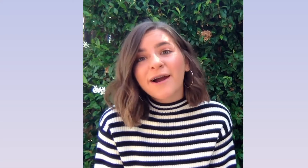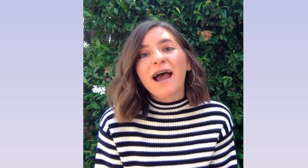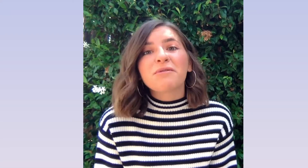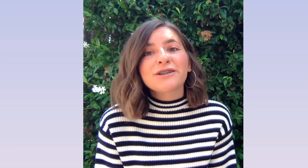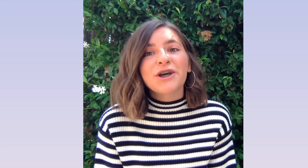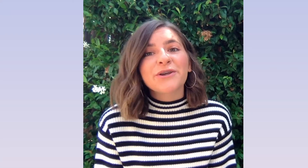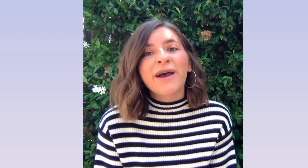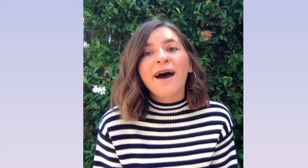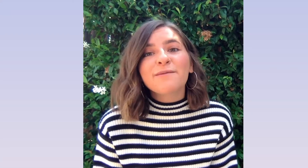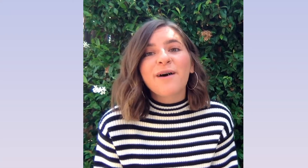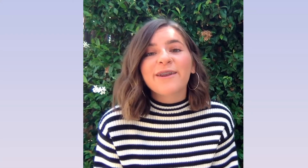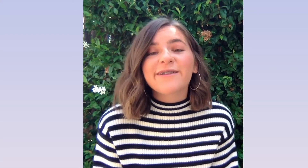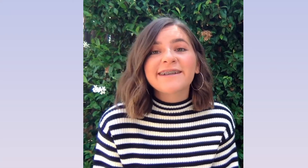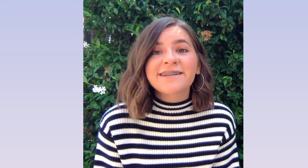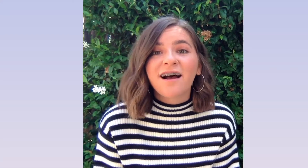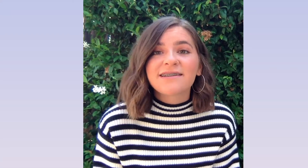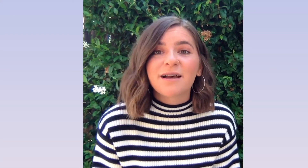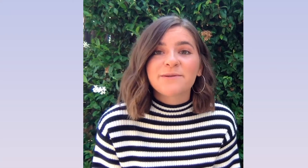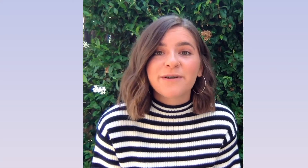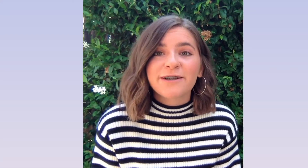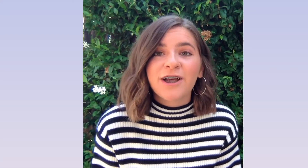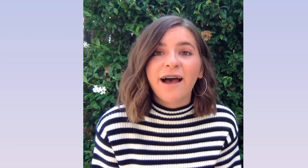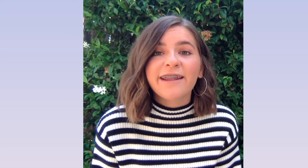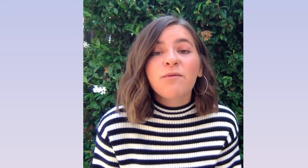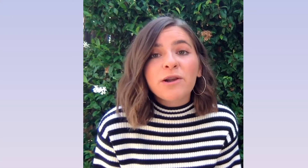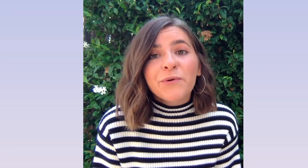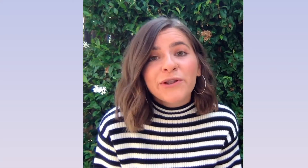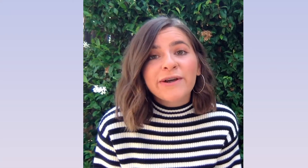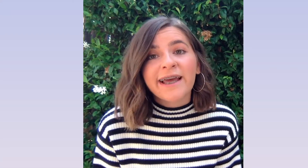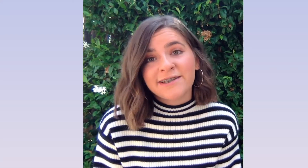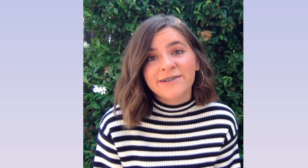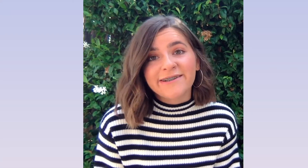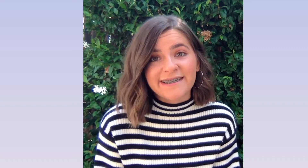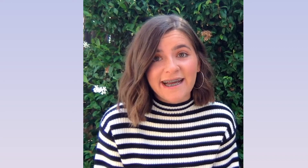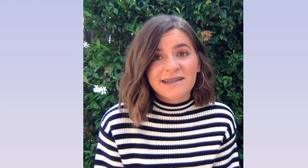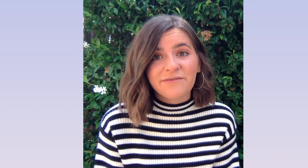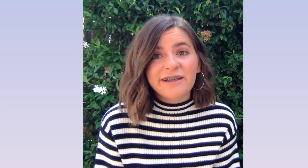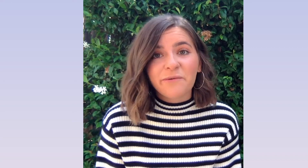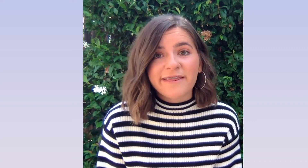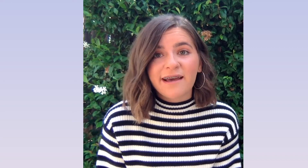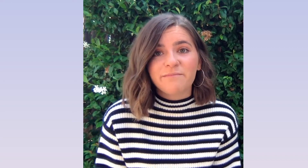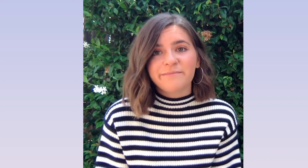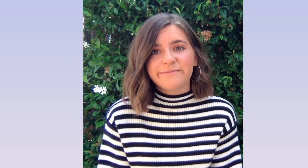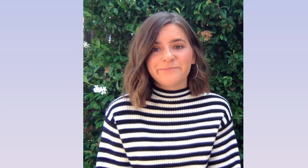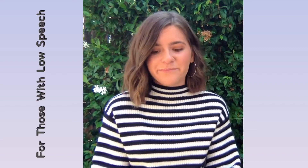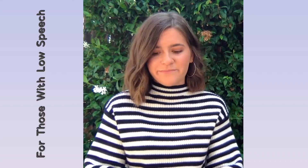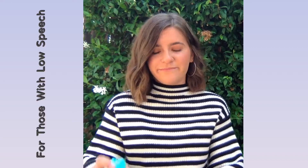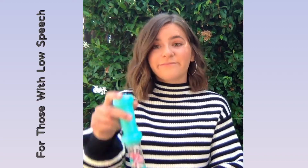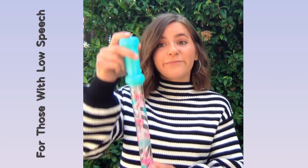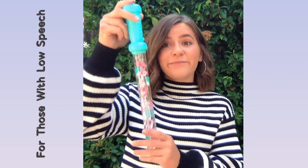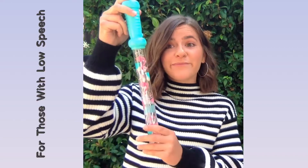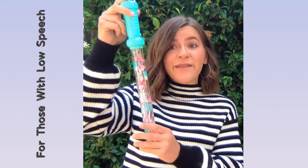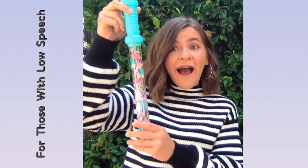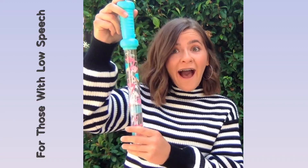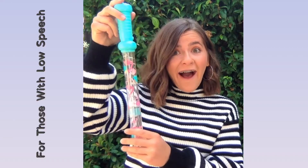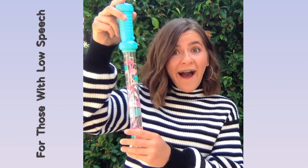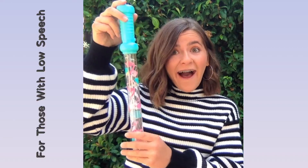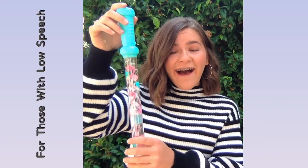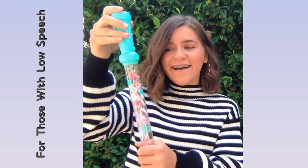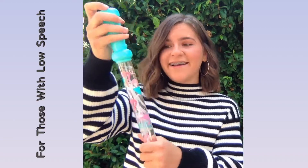fun part. I'm going to show you how to model these concepts for your child and what it will look like to do this activity with them.